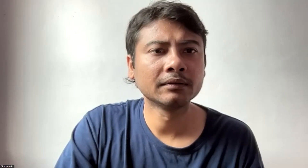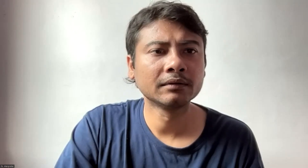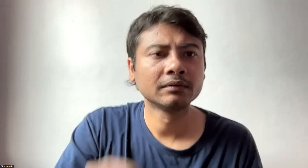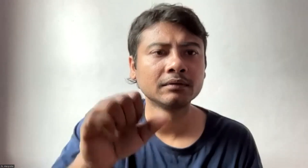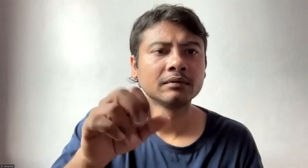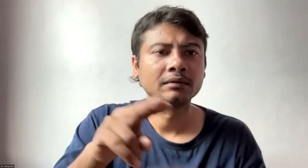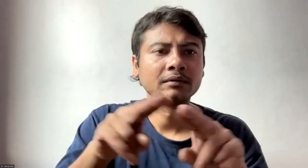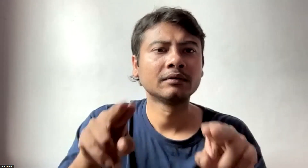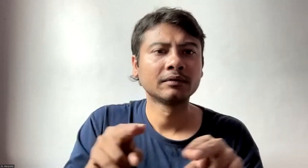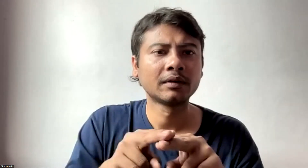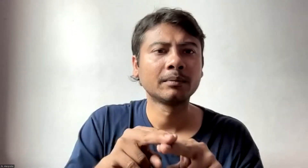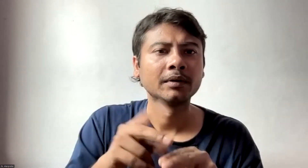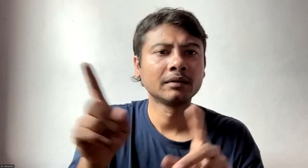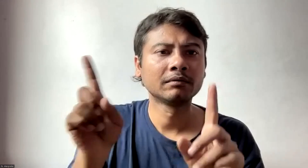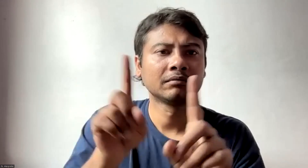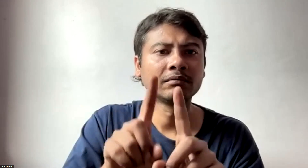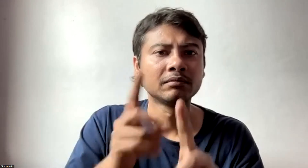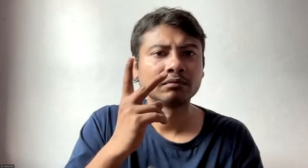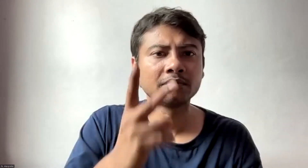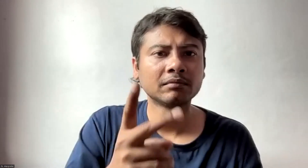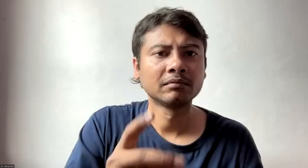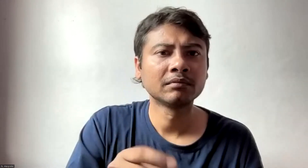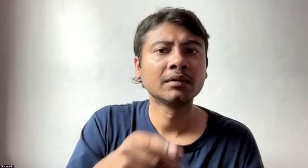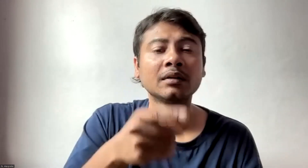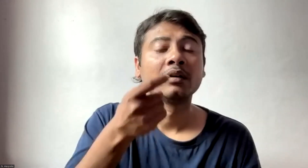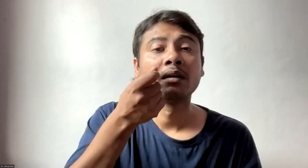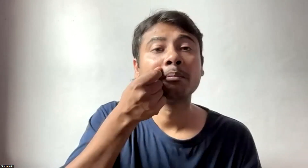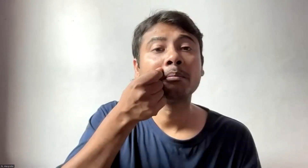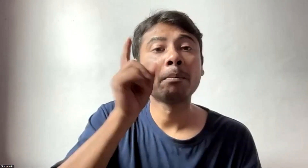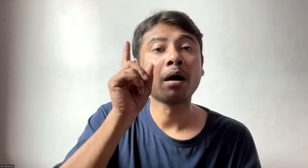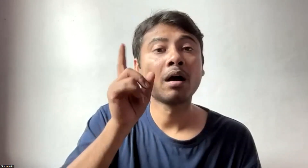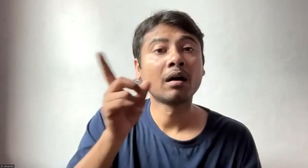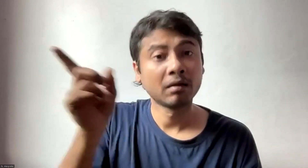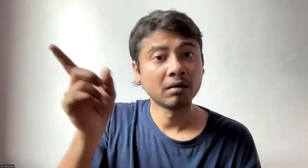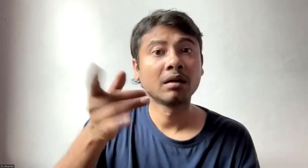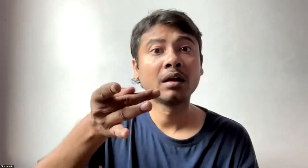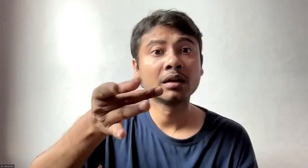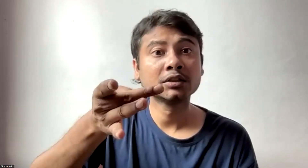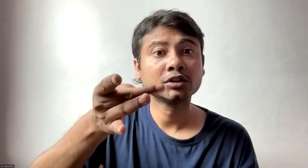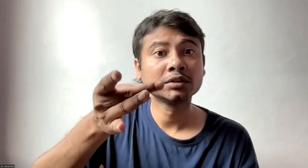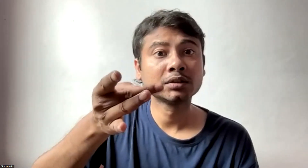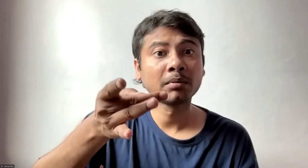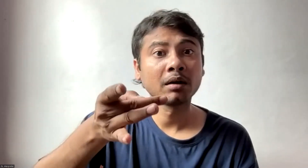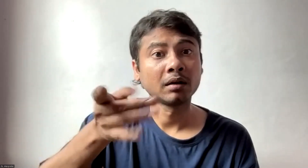I think yeah. his father threw away his beads and bag, japa bag.